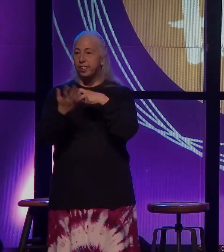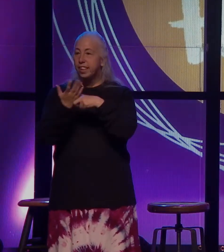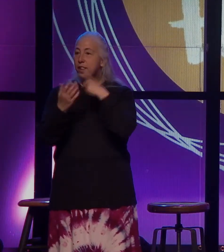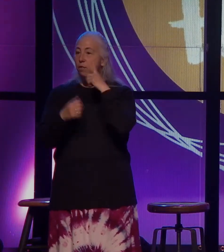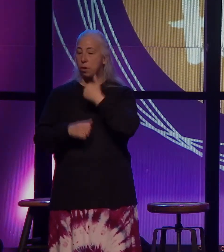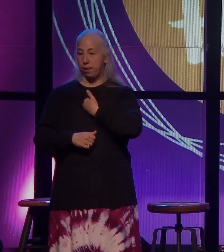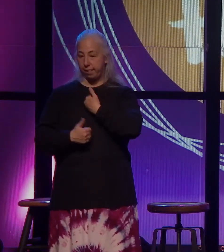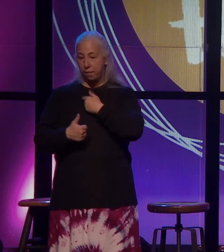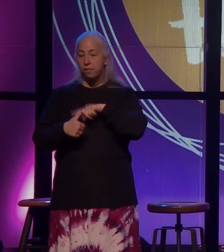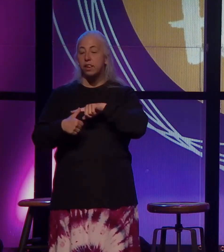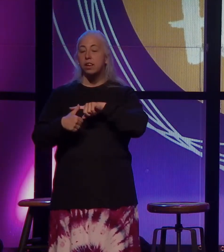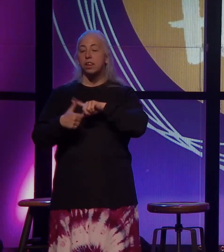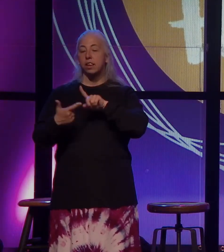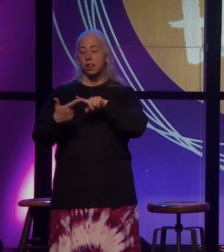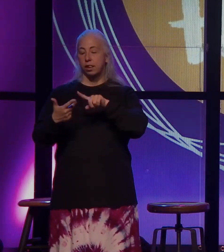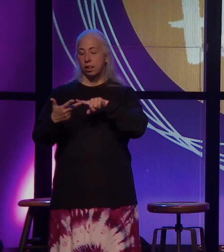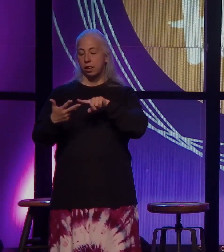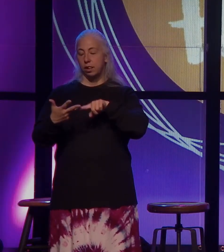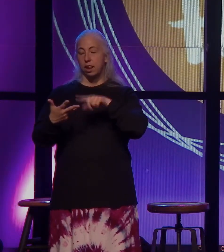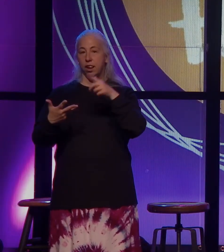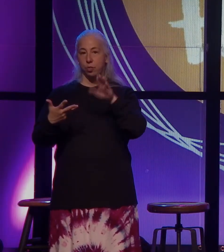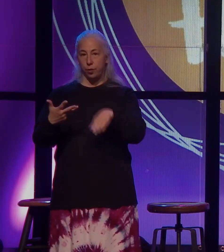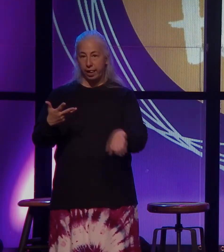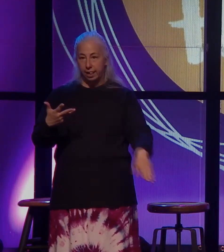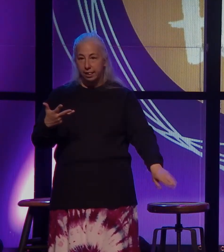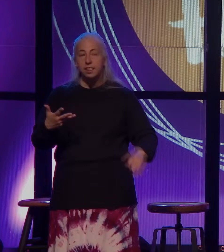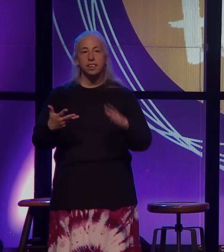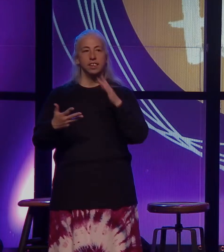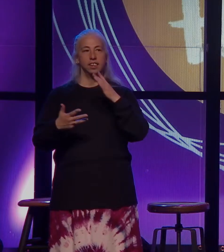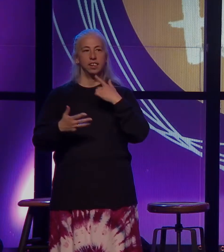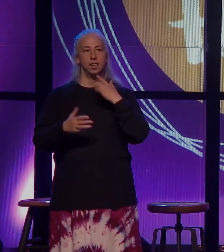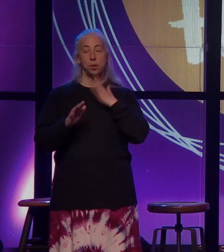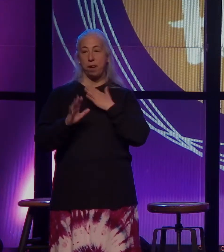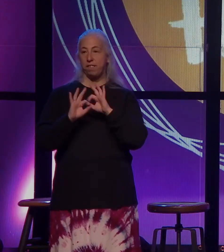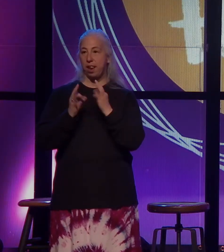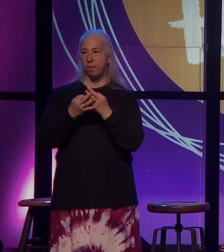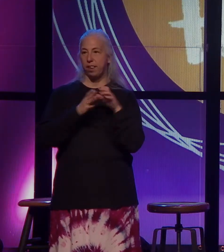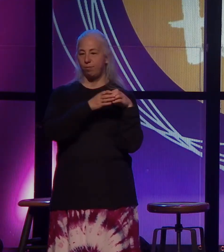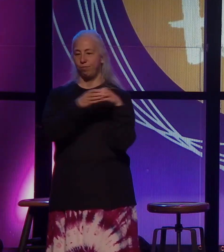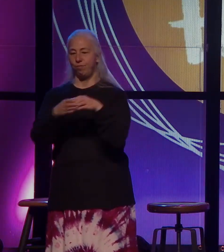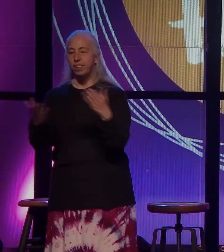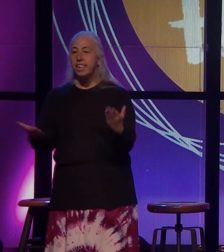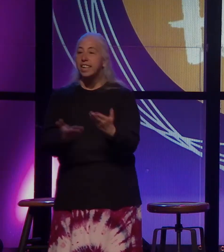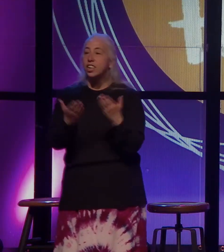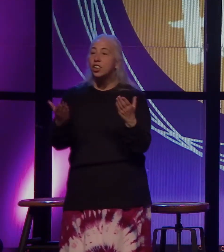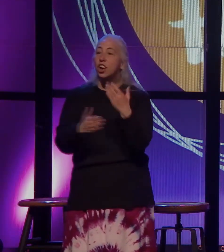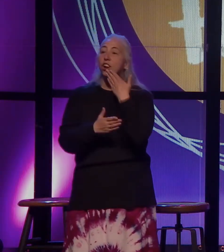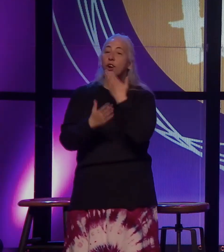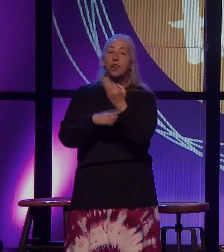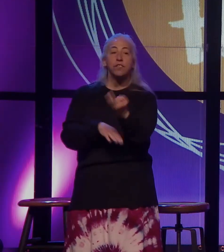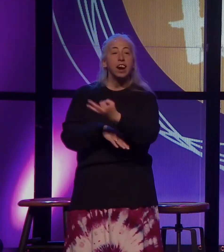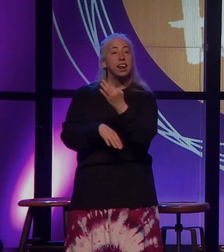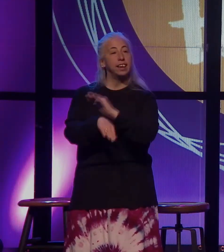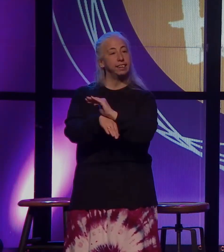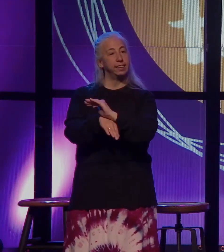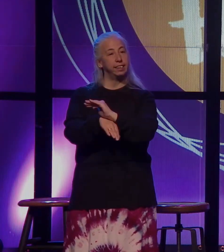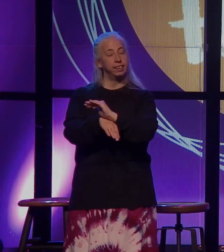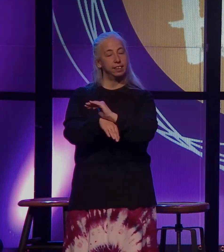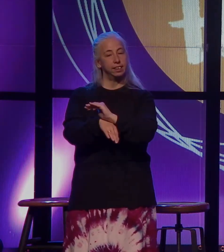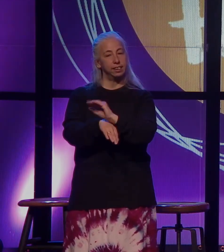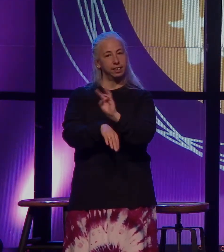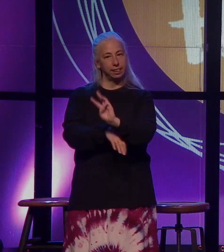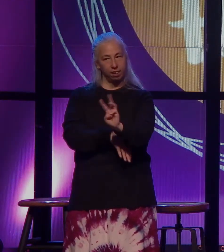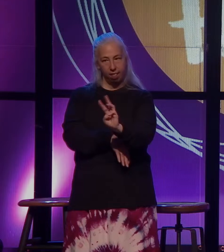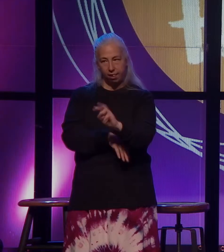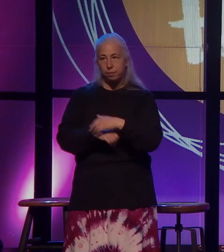myself and my 3 children. So we will be here ready to celebrate Good Friday at 6 p.m. I'm so excited. Now, on the